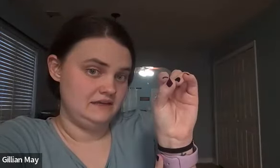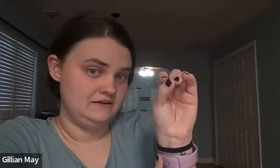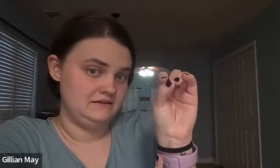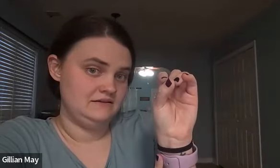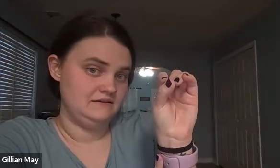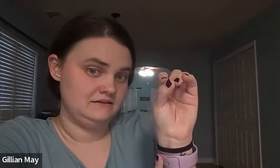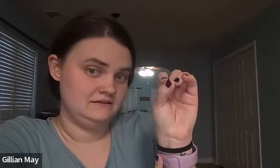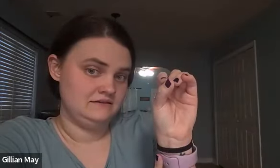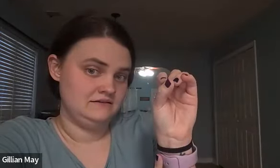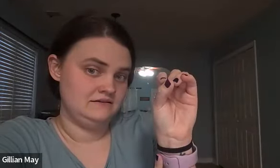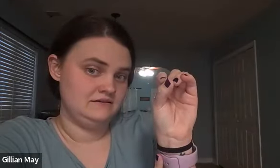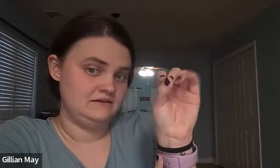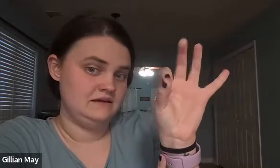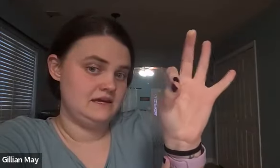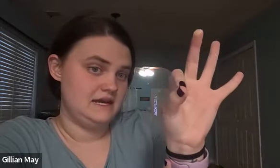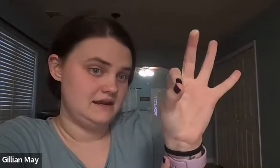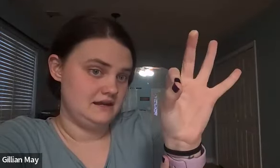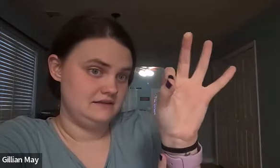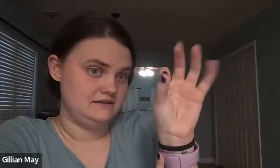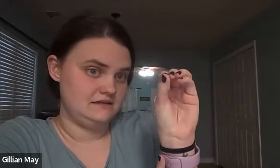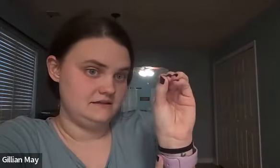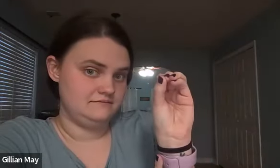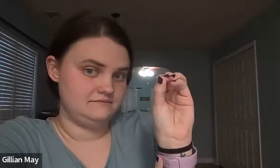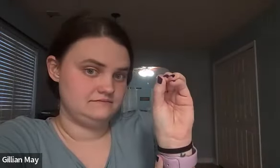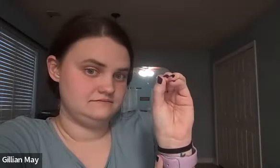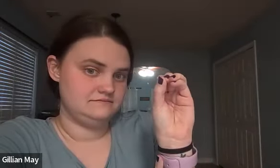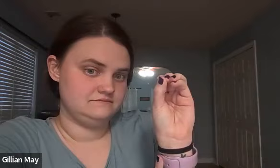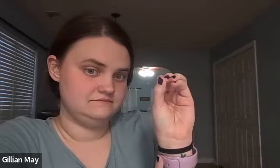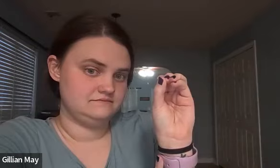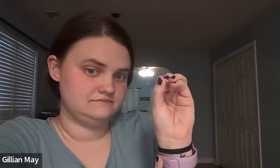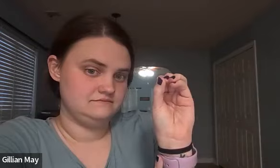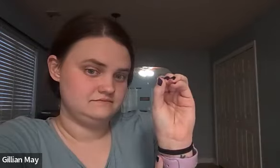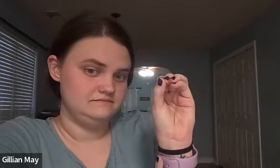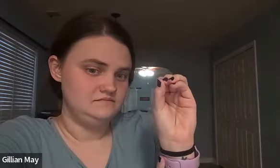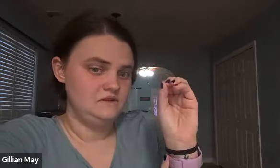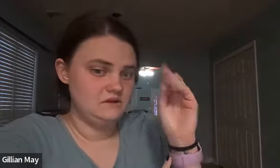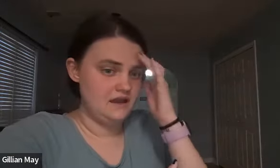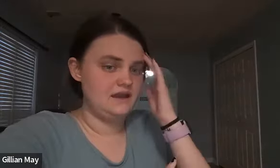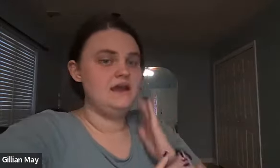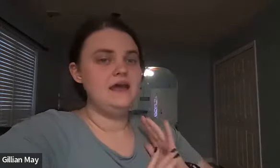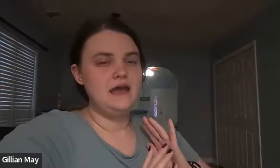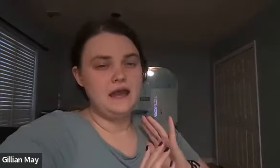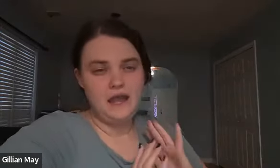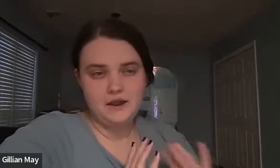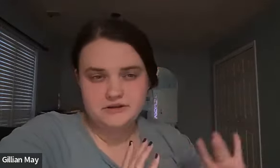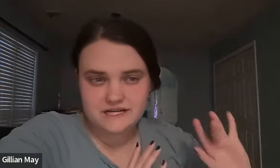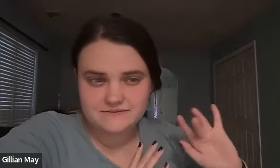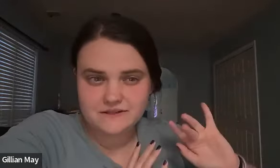80. 90. Okay. How are you guys feeling